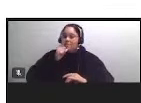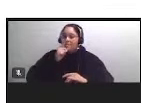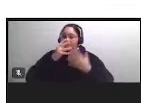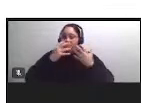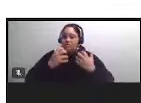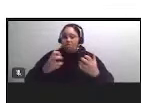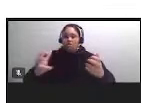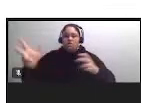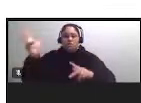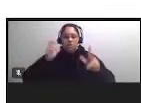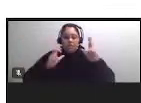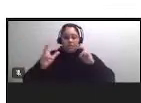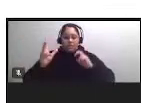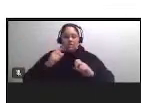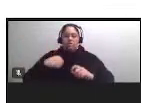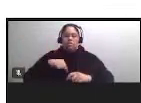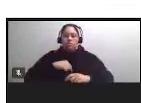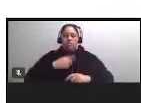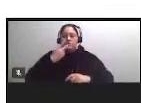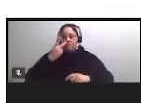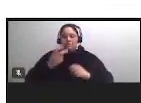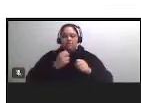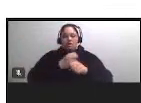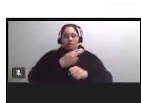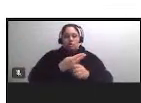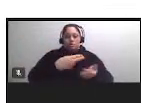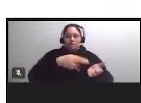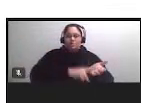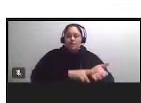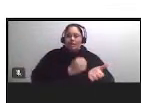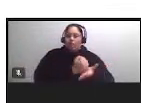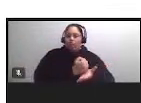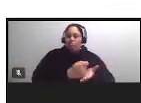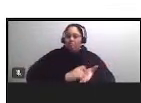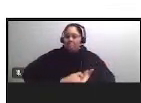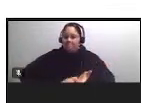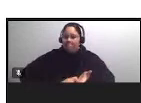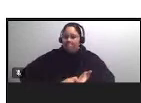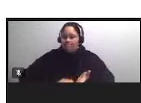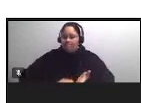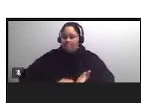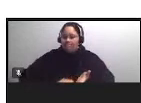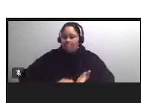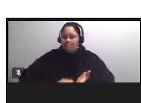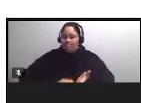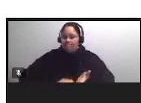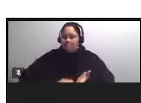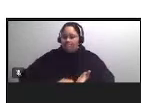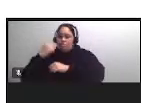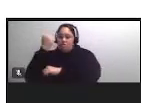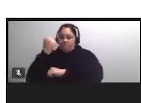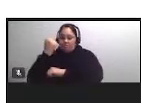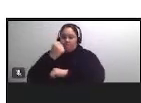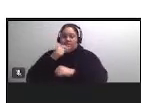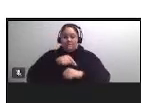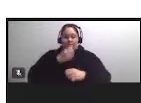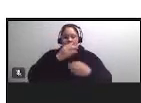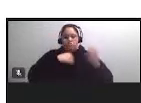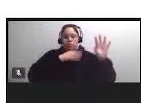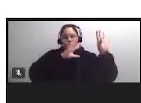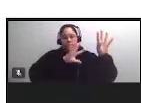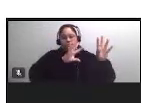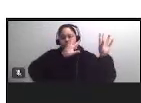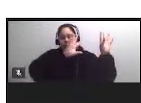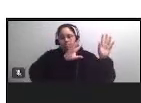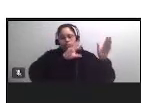hearing where stakeholders sign the register, when we get back to the office, those details